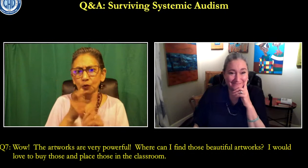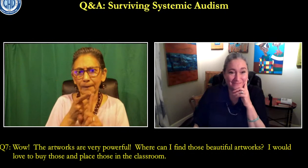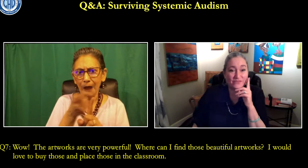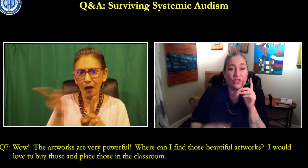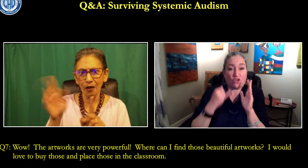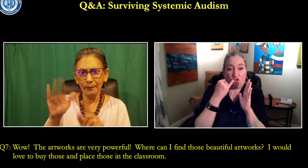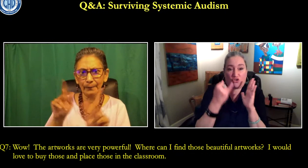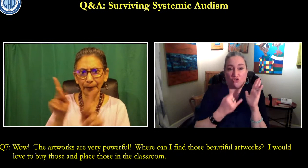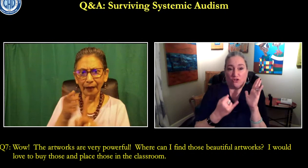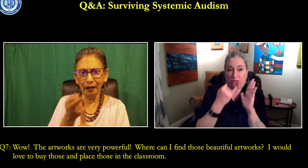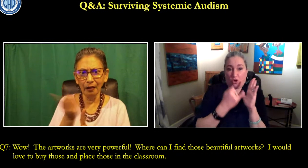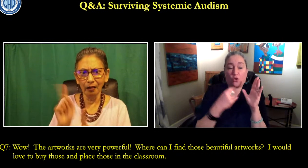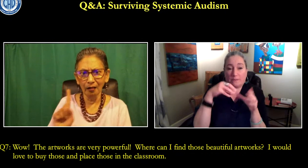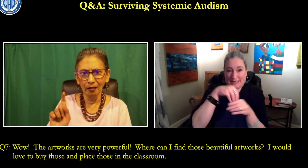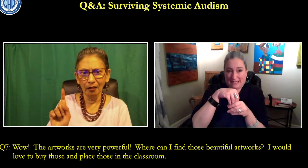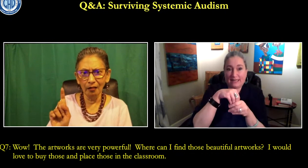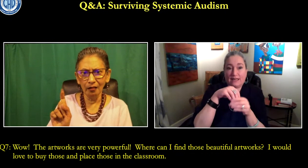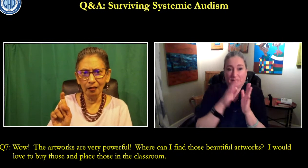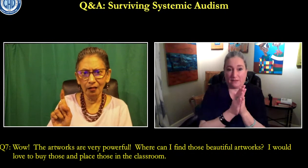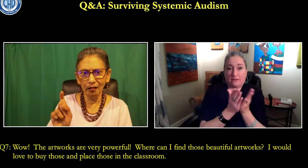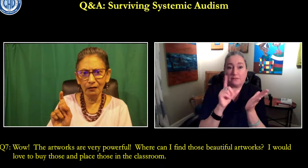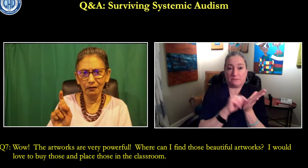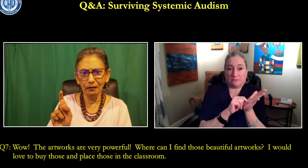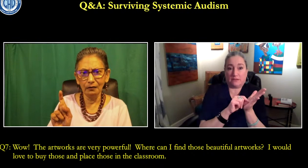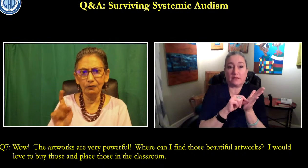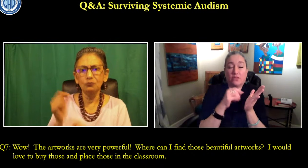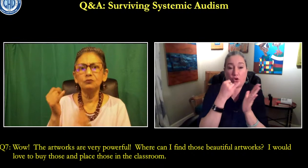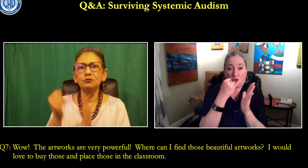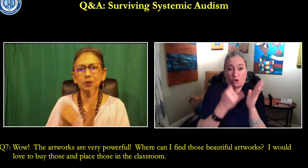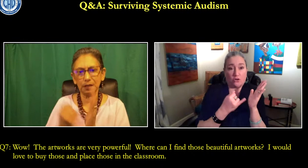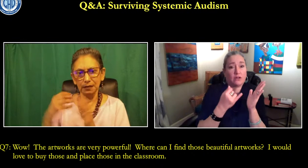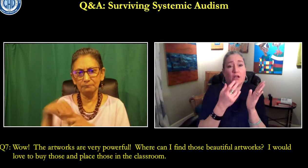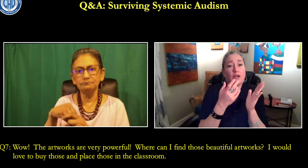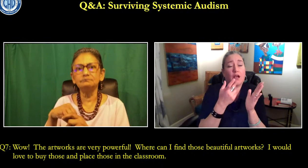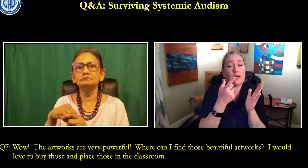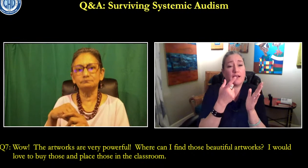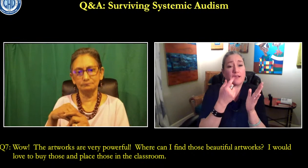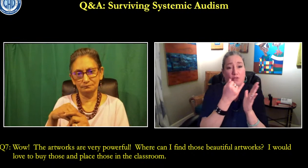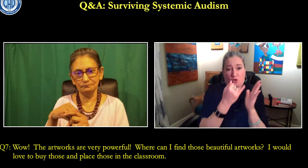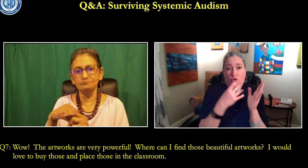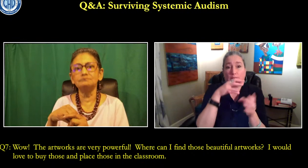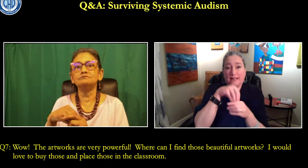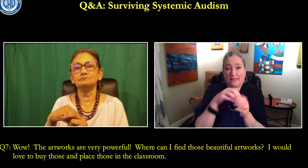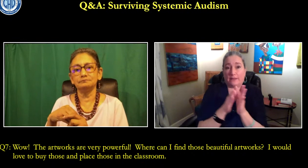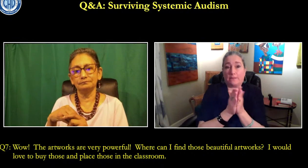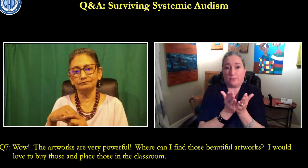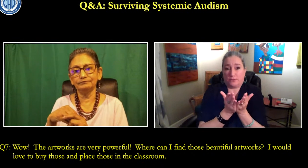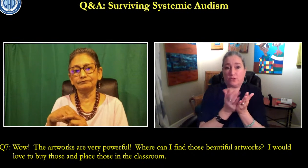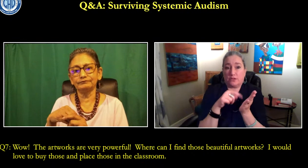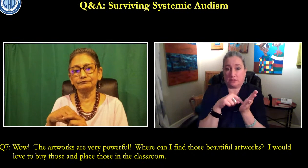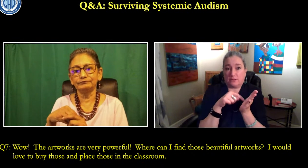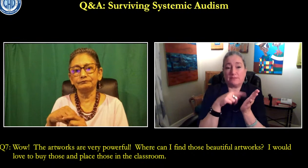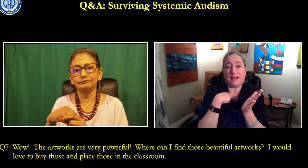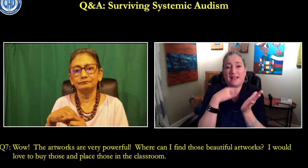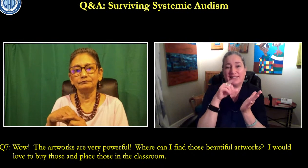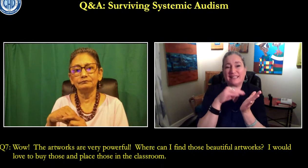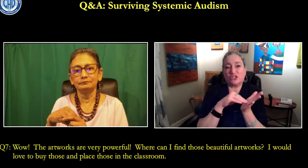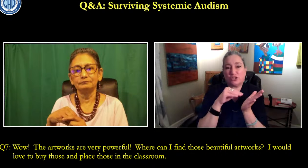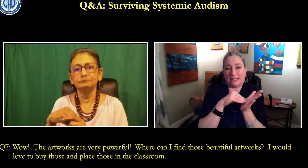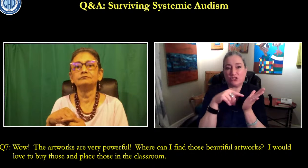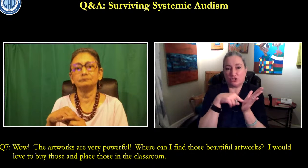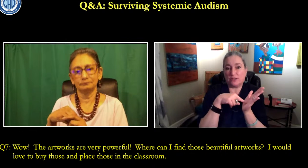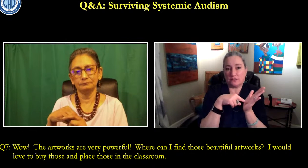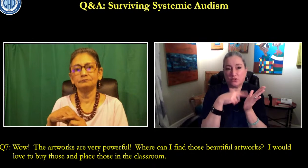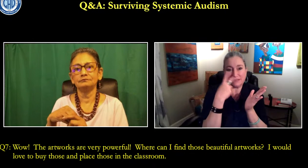too. Kavita is saying, the art is by those individuals. So Julie is saying, well,